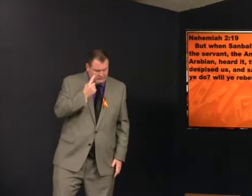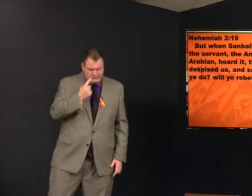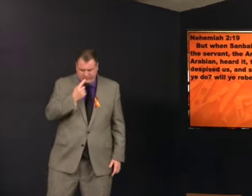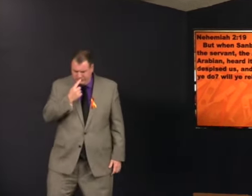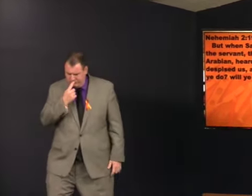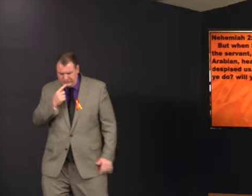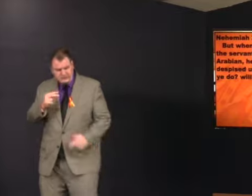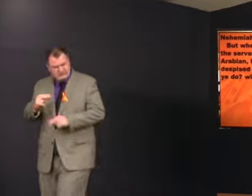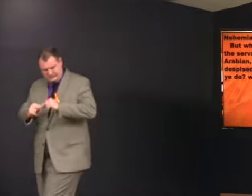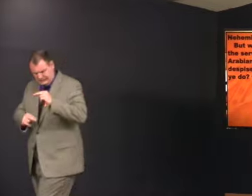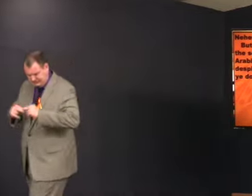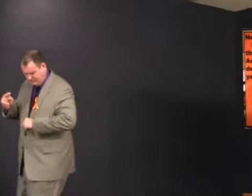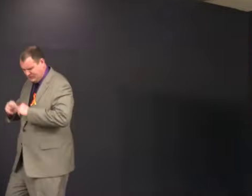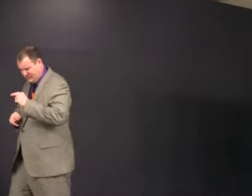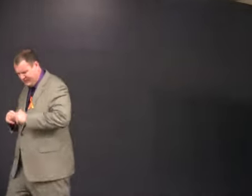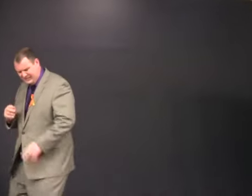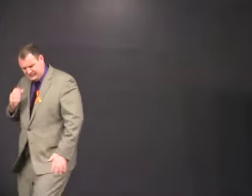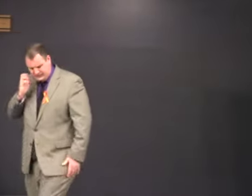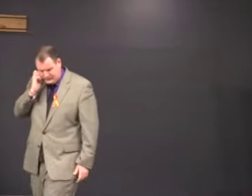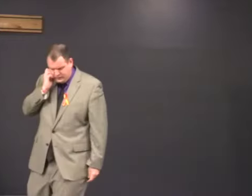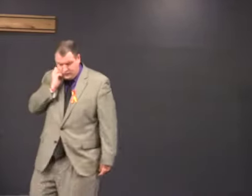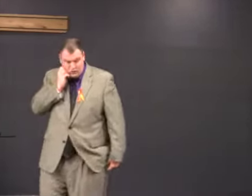above them, and so